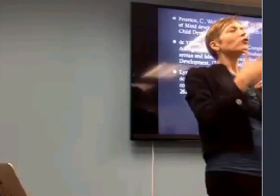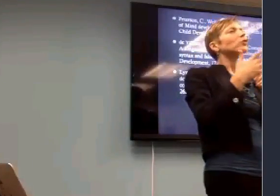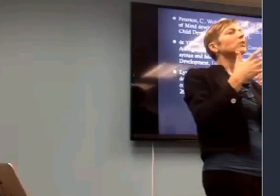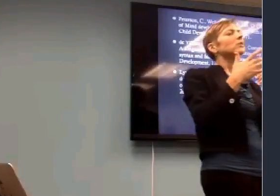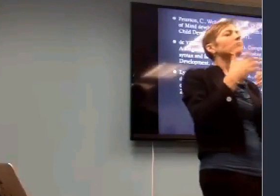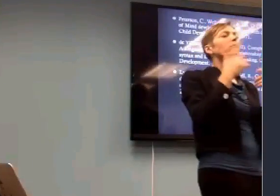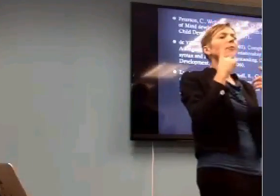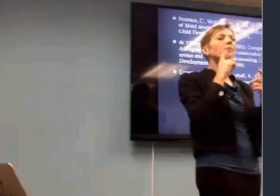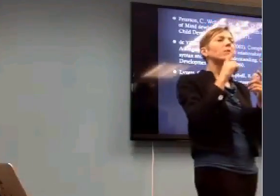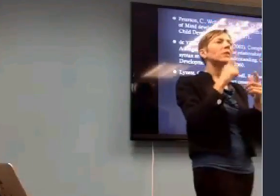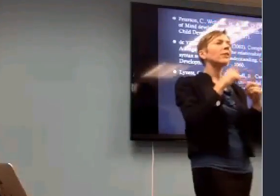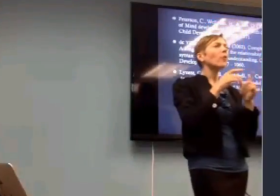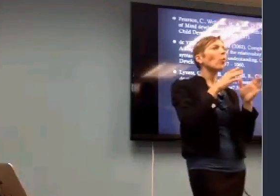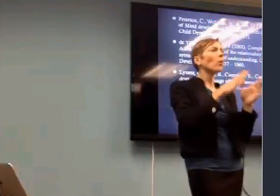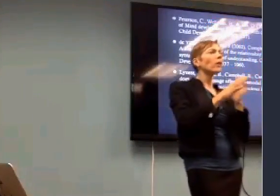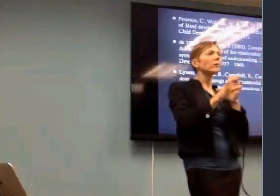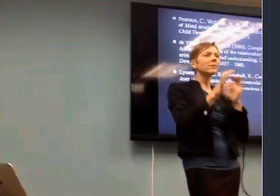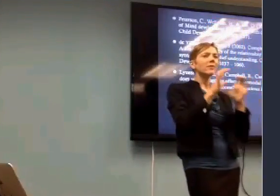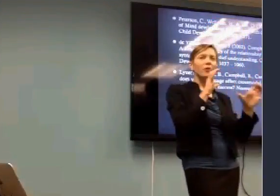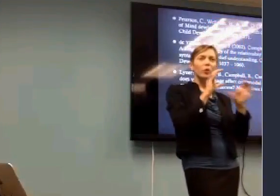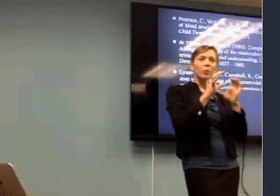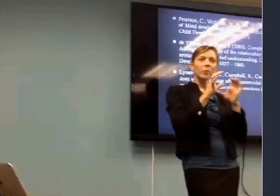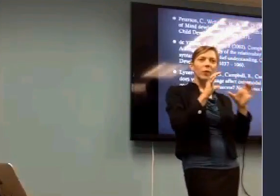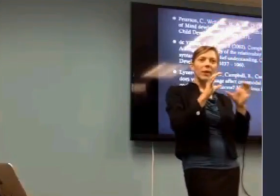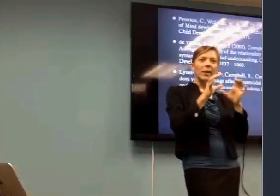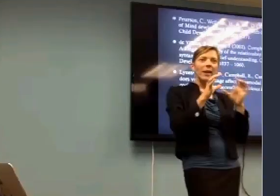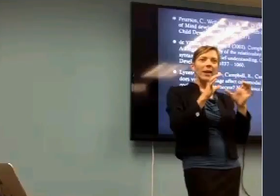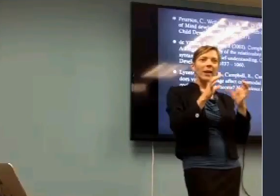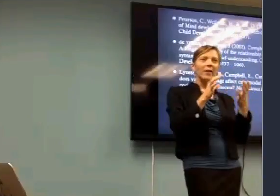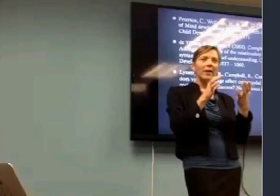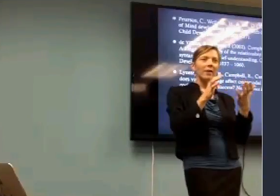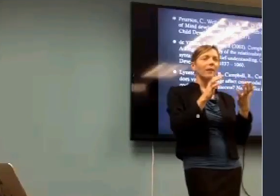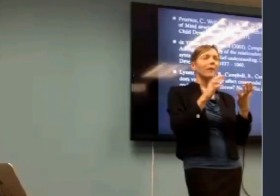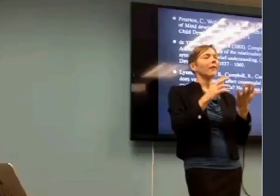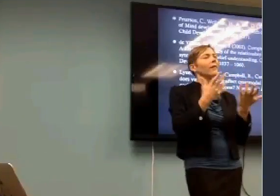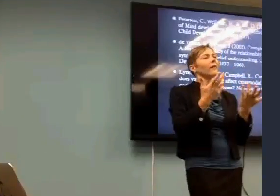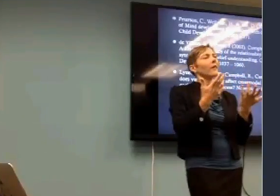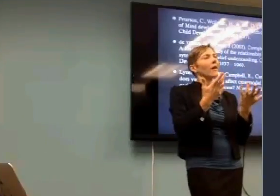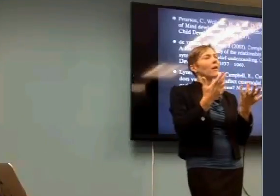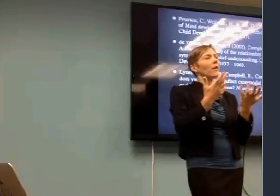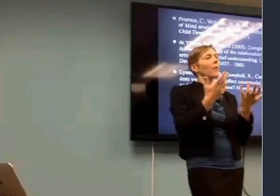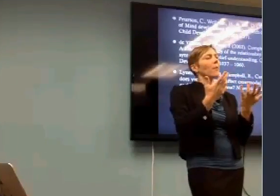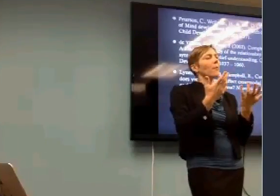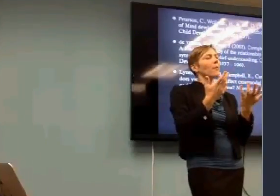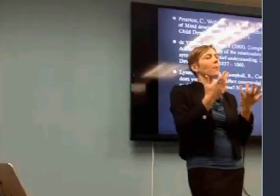Today, with our new forms of technology, we have different ways of communicating,